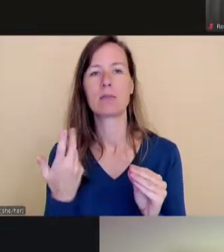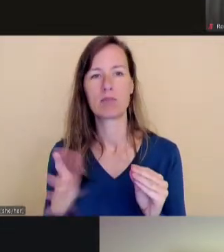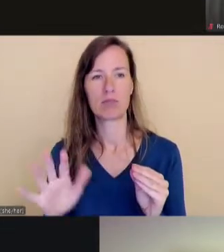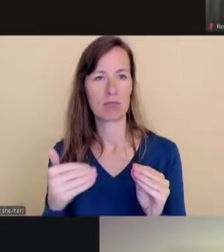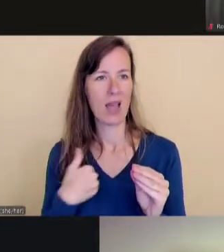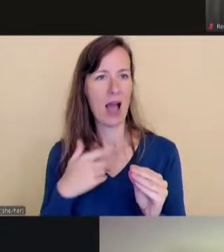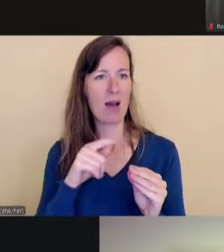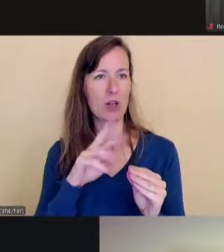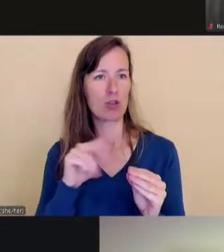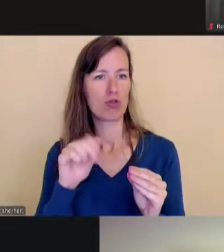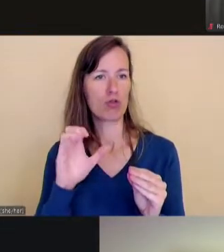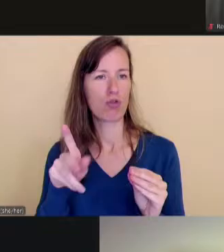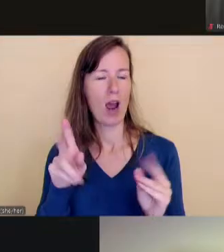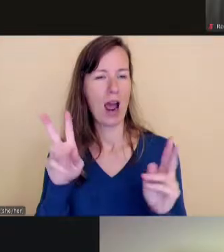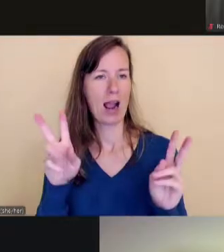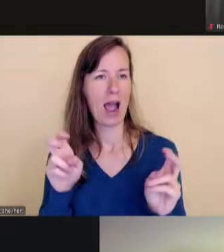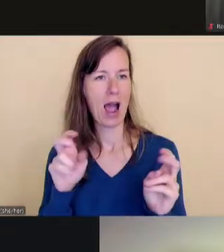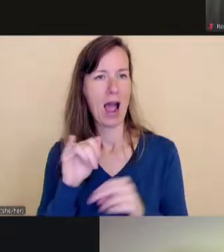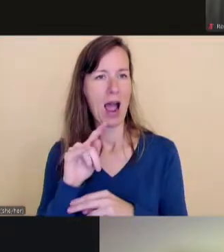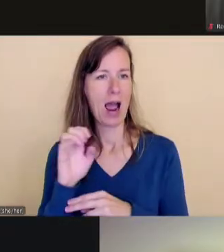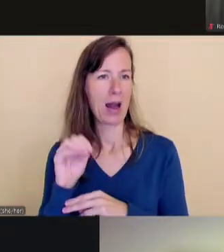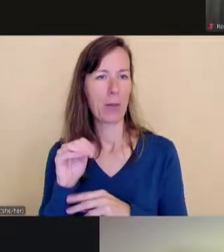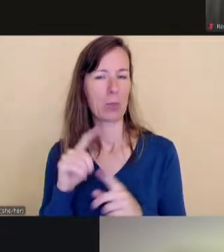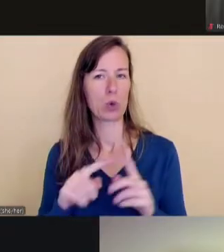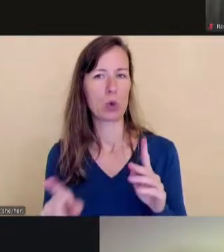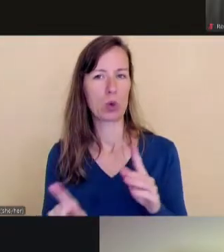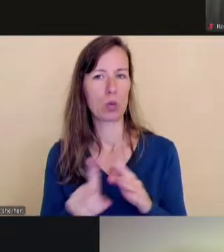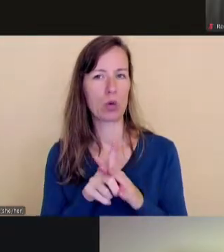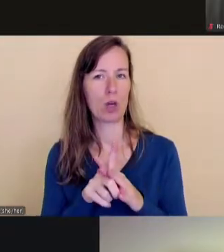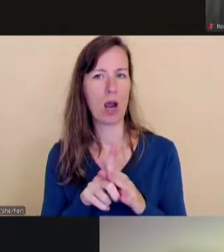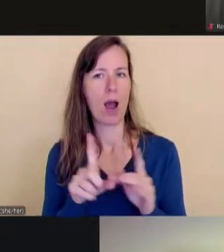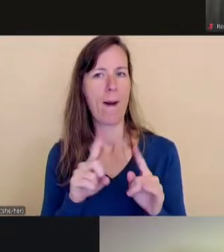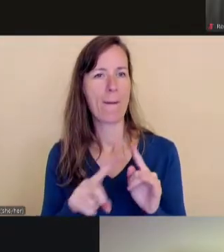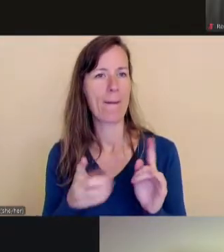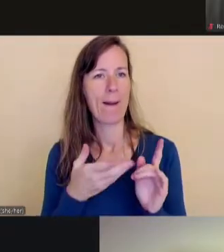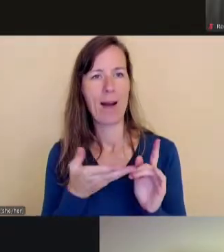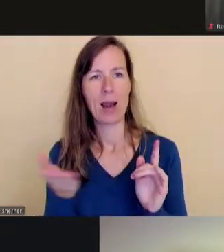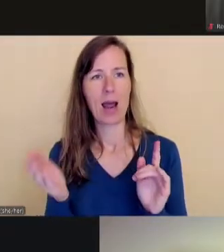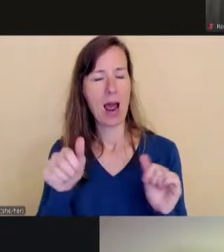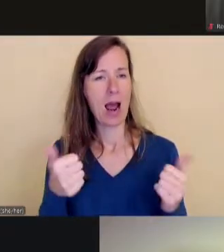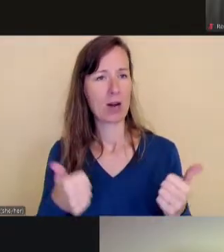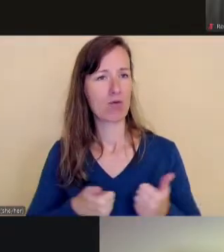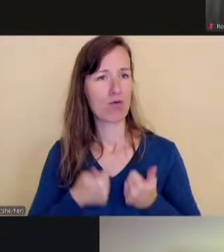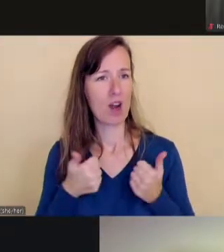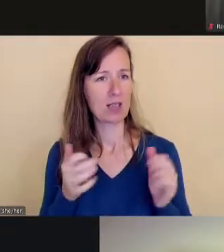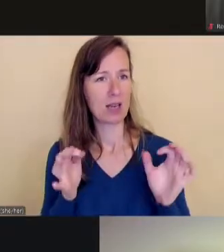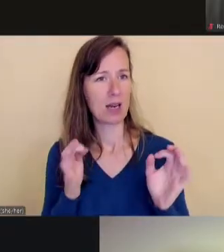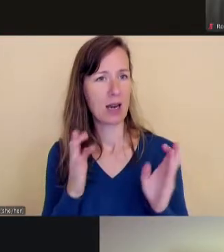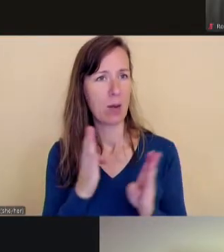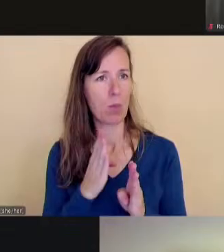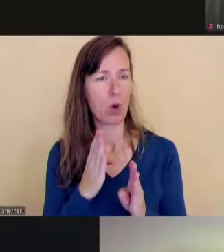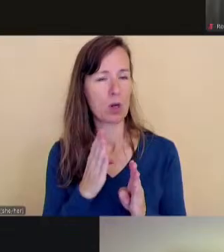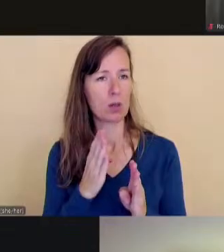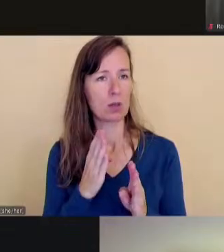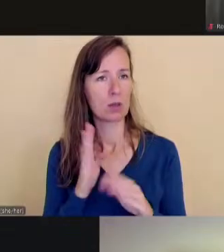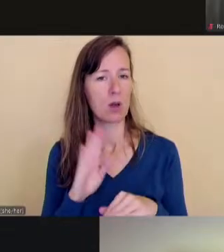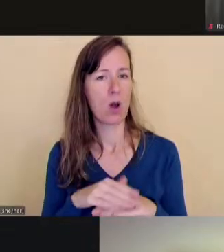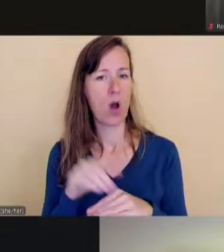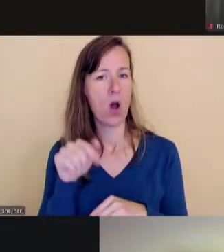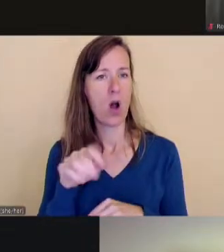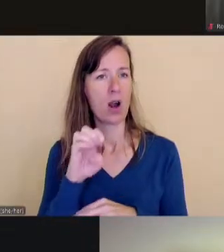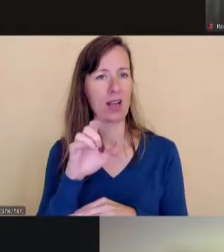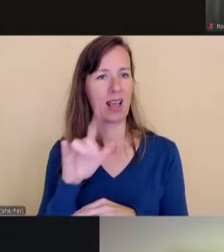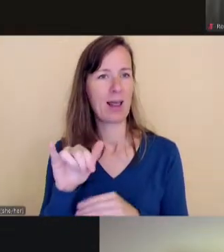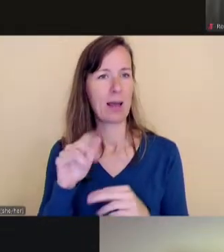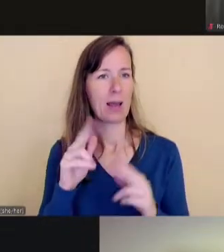item to bring up, but is there any resident input on the Ely building construction?